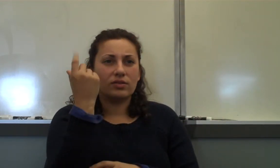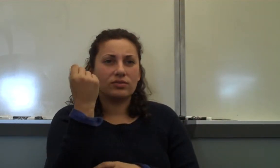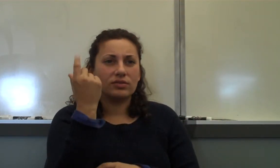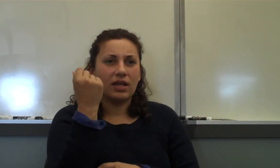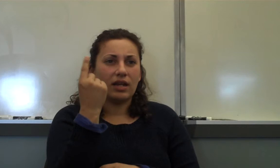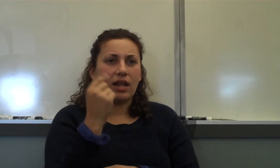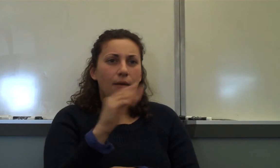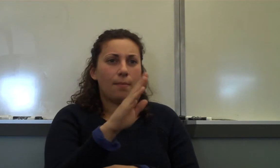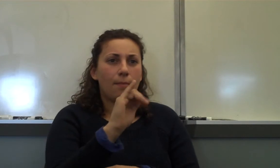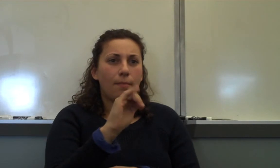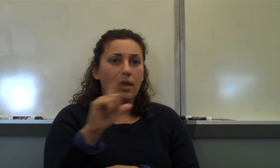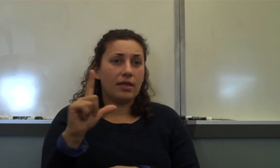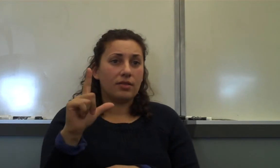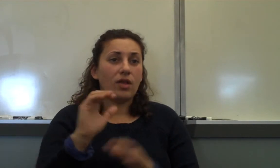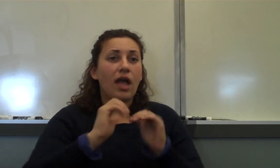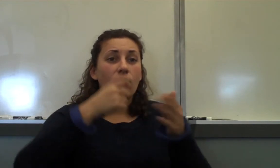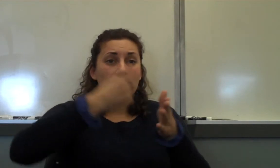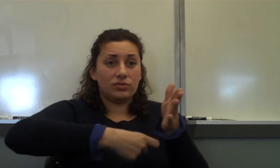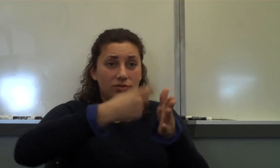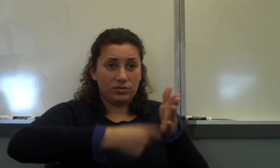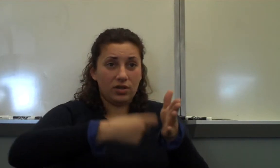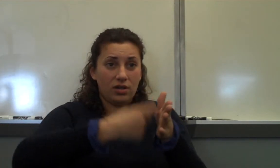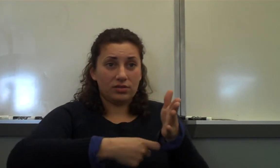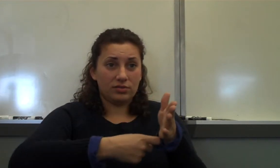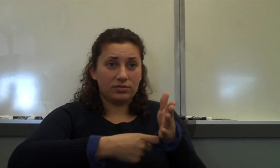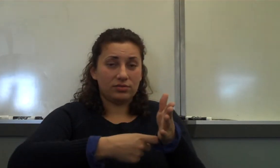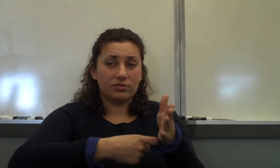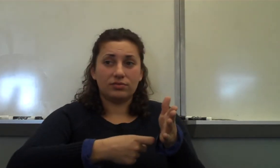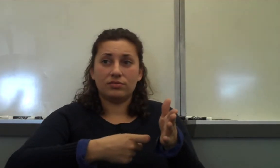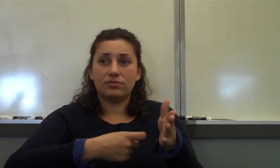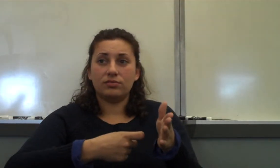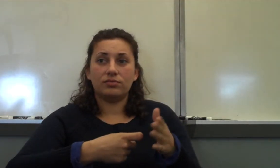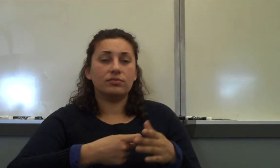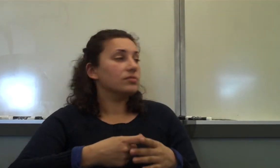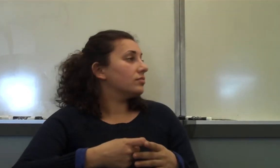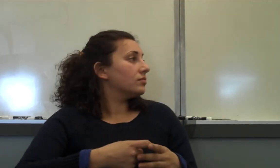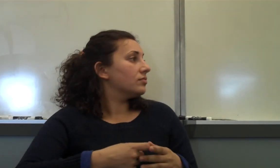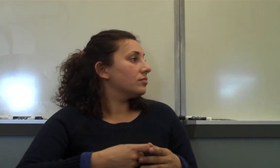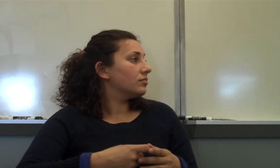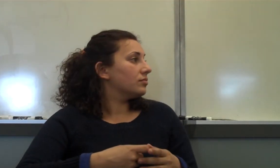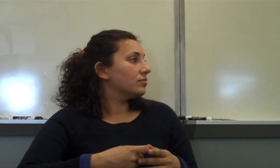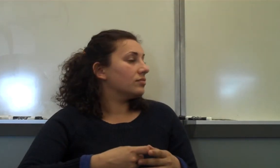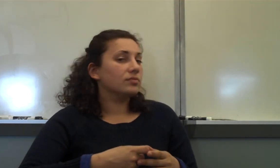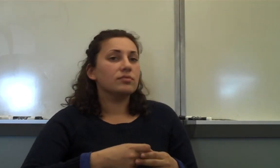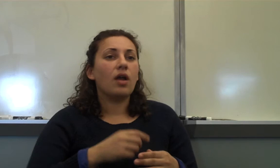are actually charged at the cash register. Because you could have a wrong idea about